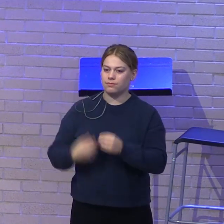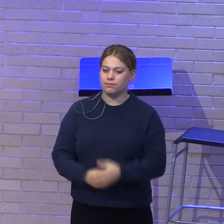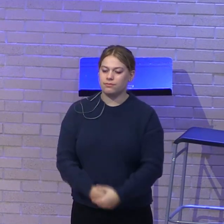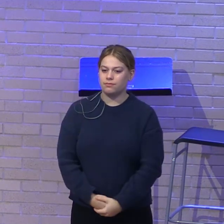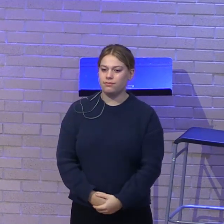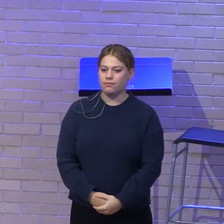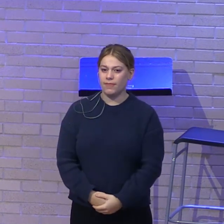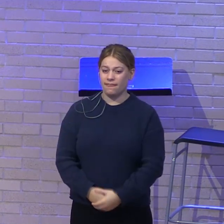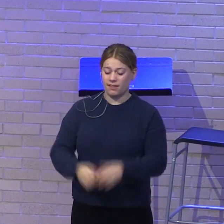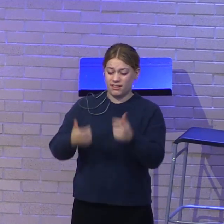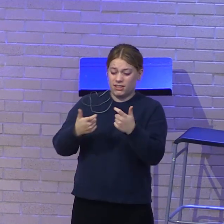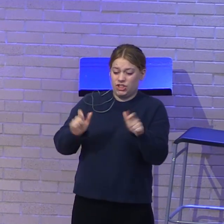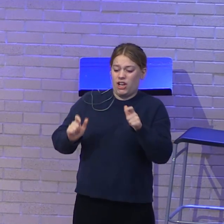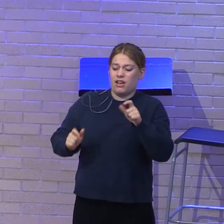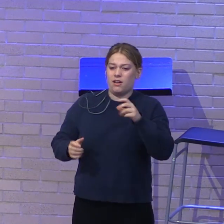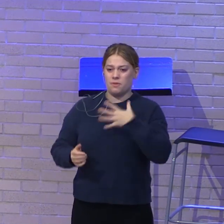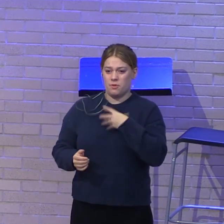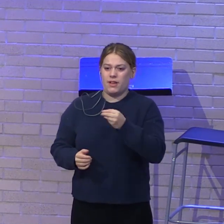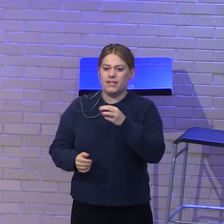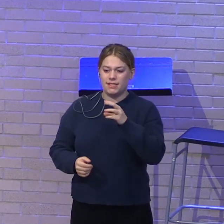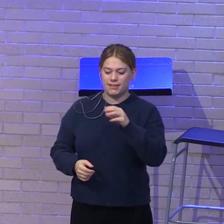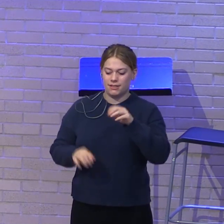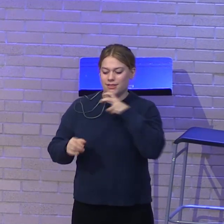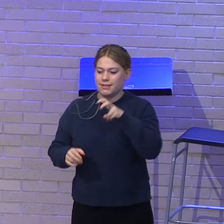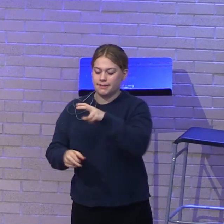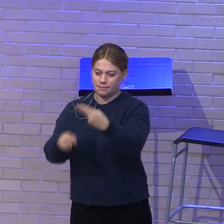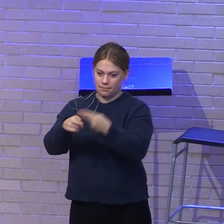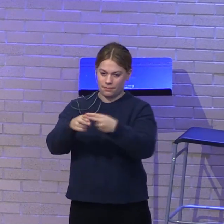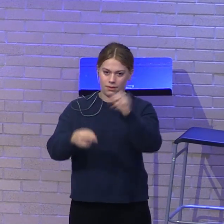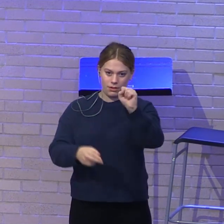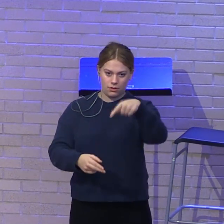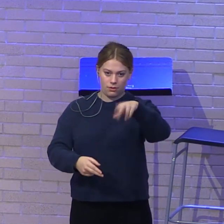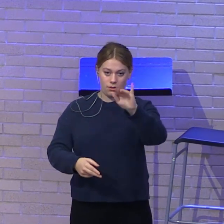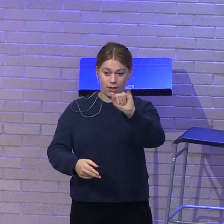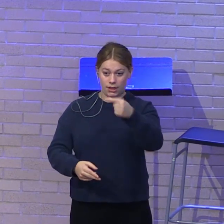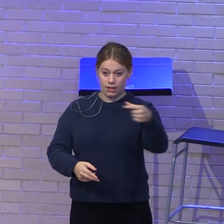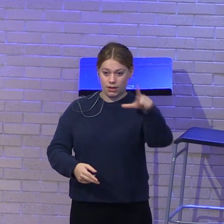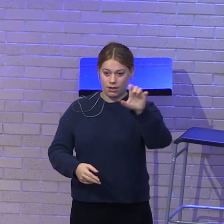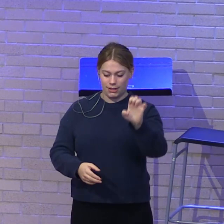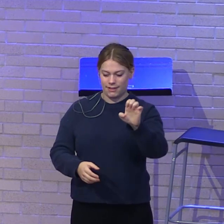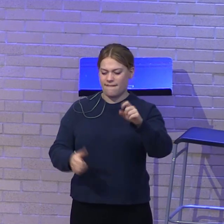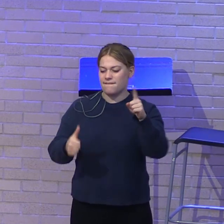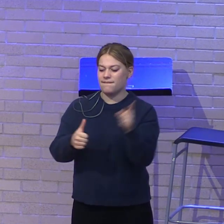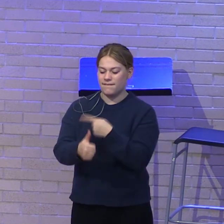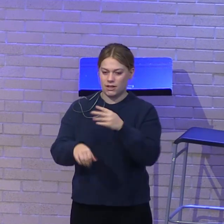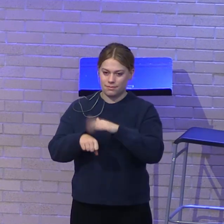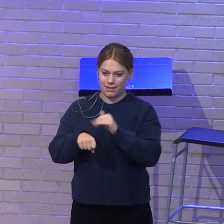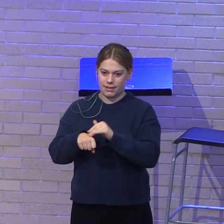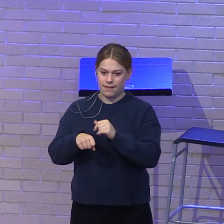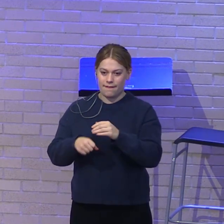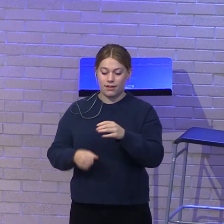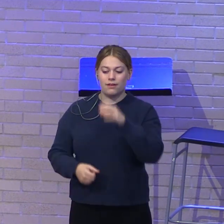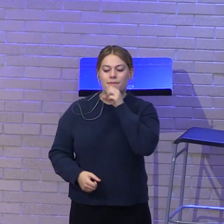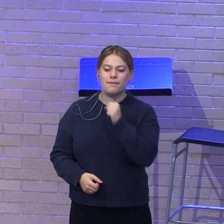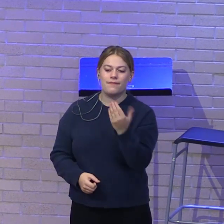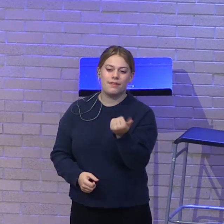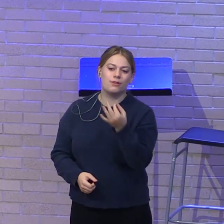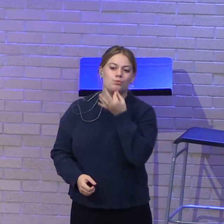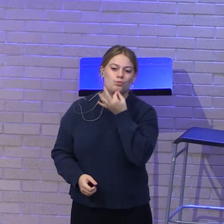That big white snake up there is Squiggles, who is my first pet and who will turn 15 in a few weeks.